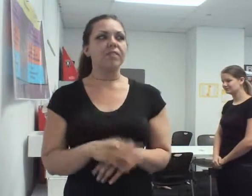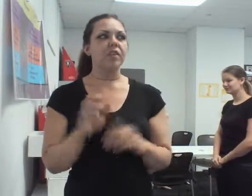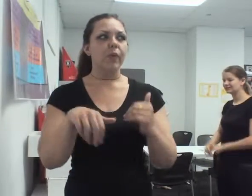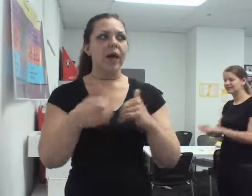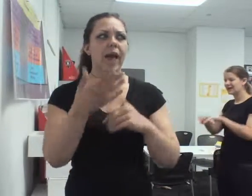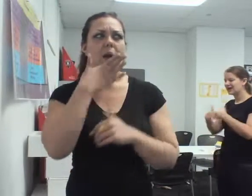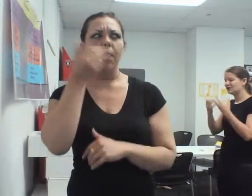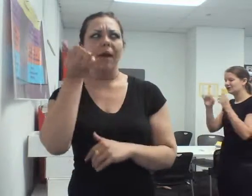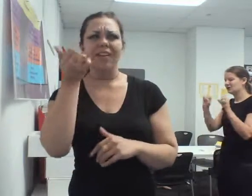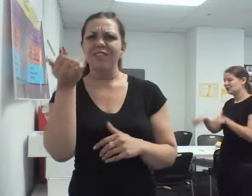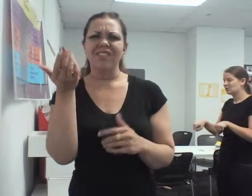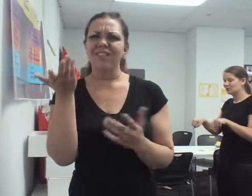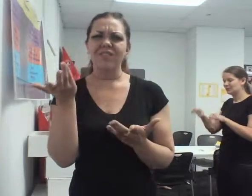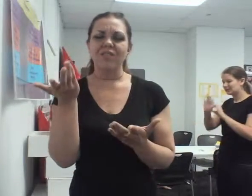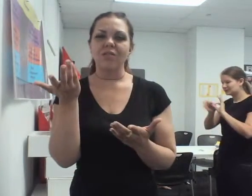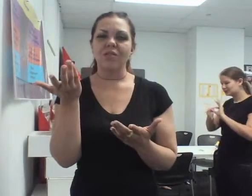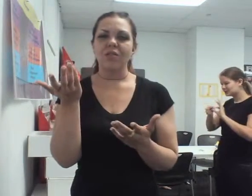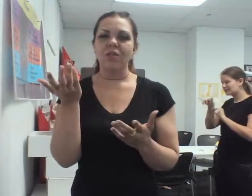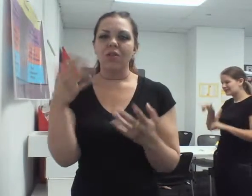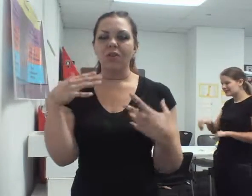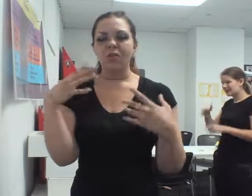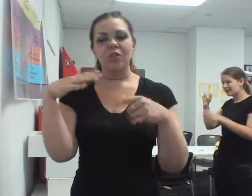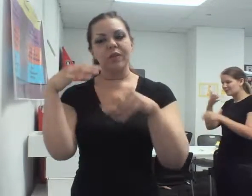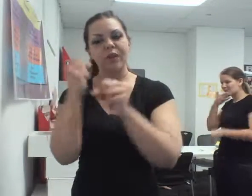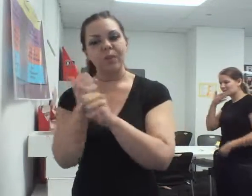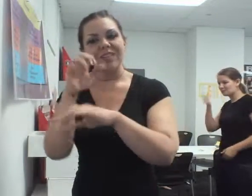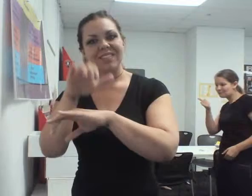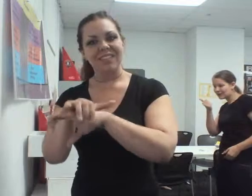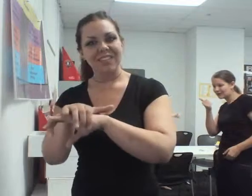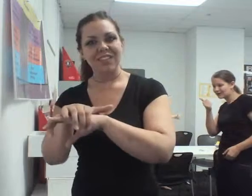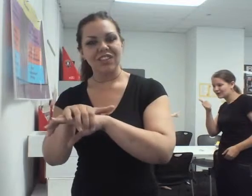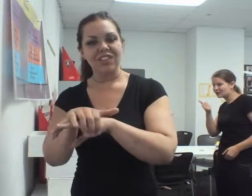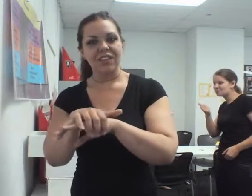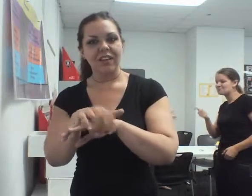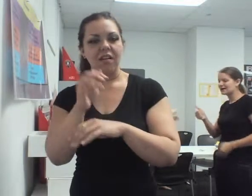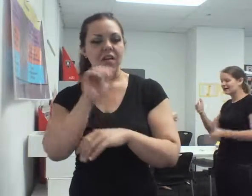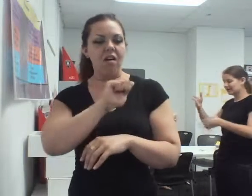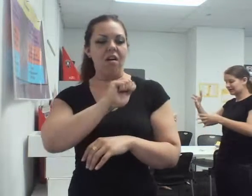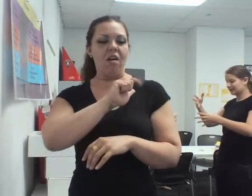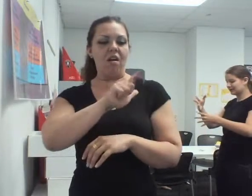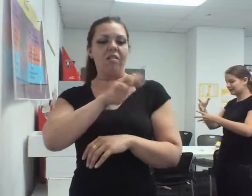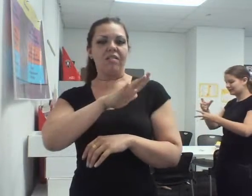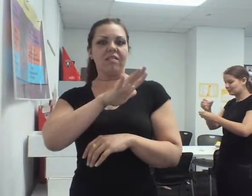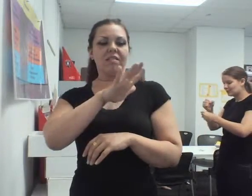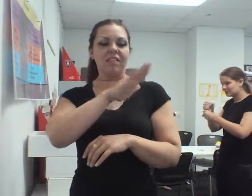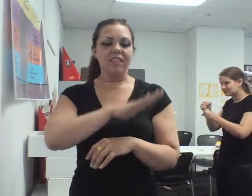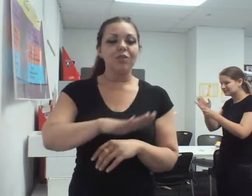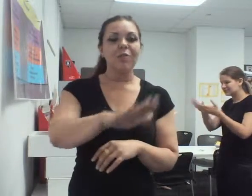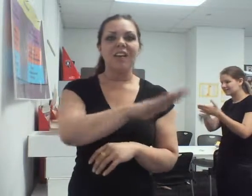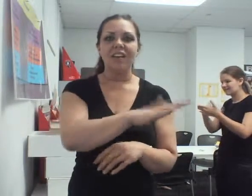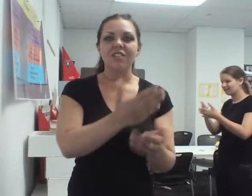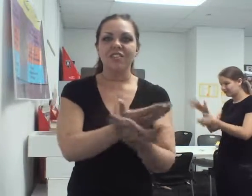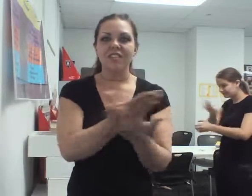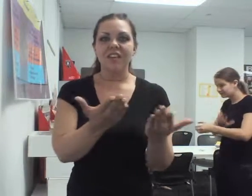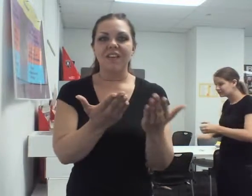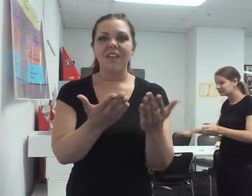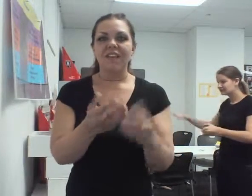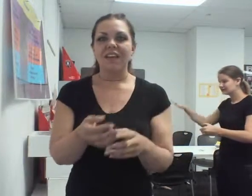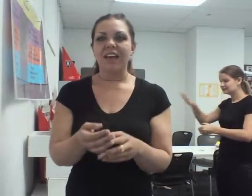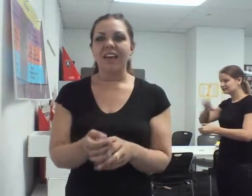into English by compressing all of that spatial stuff and just give me a nice English sentence or two